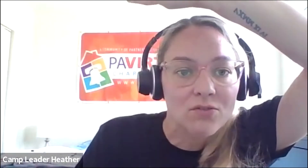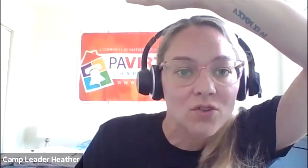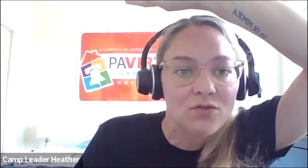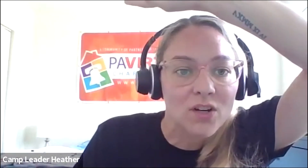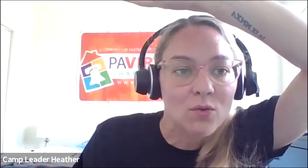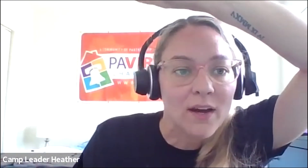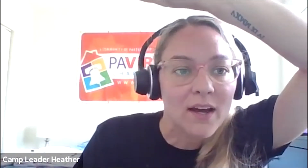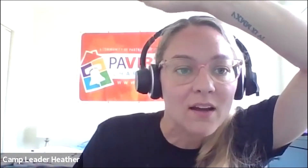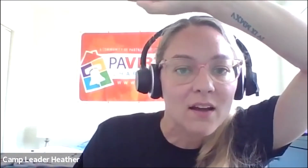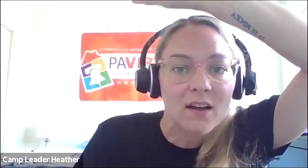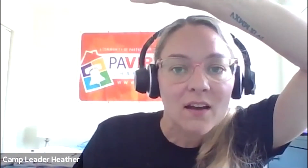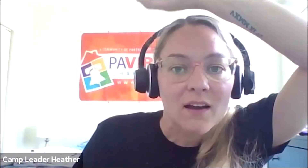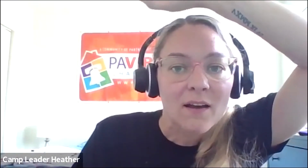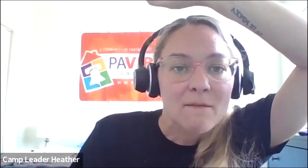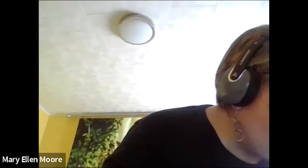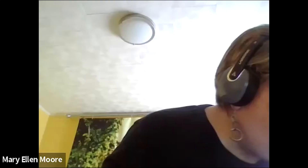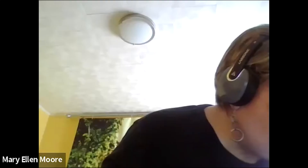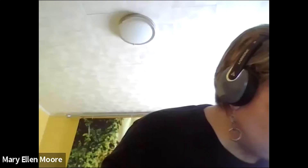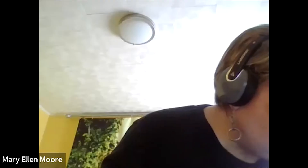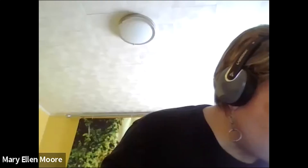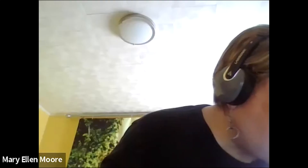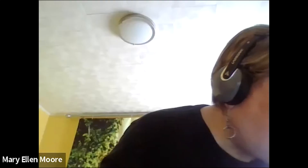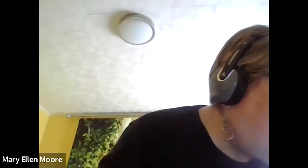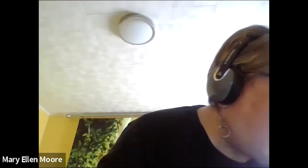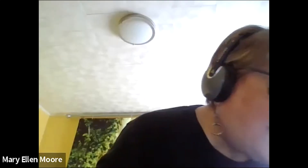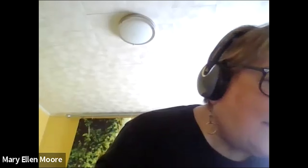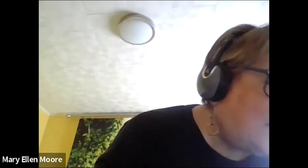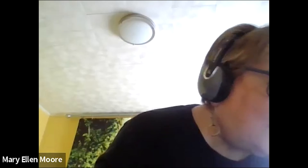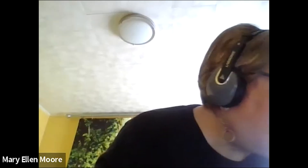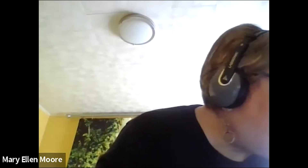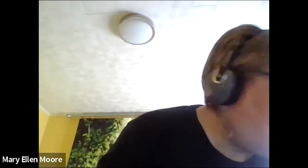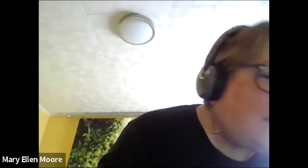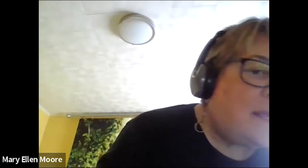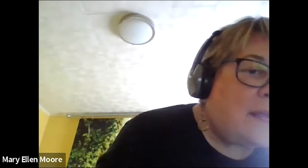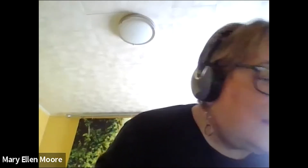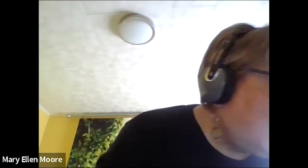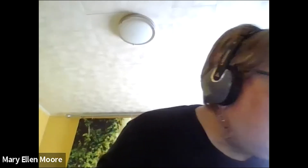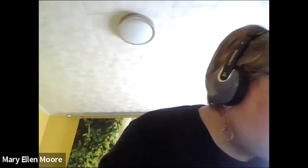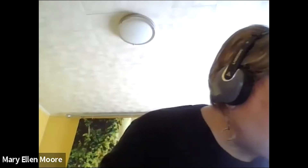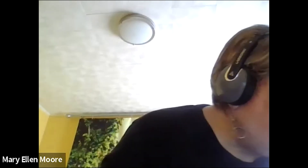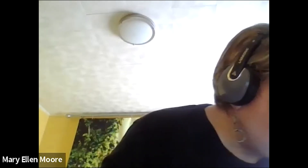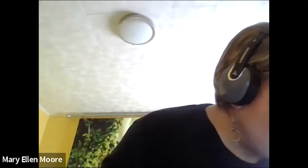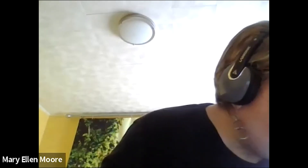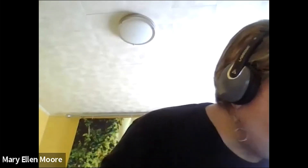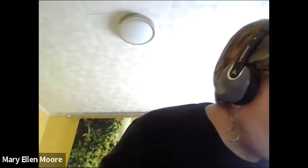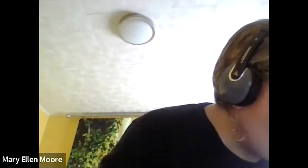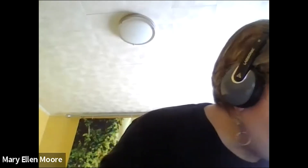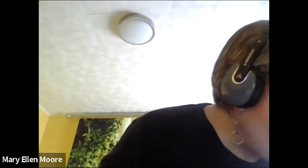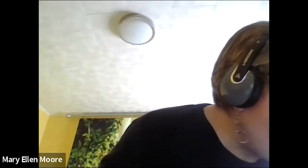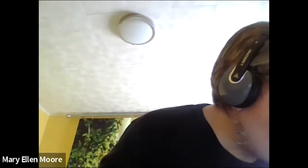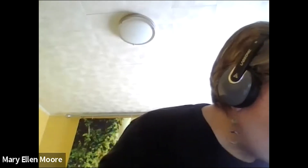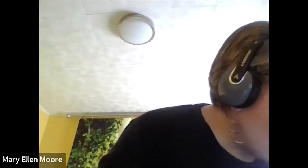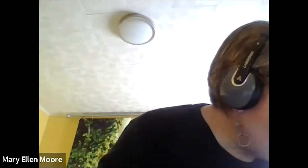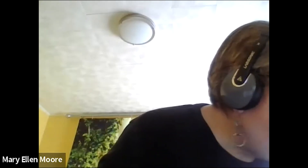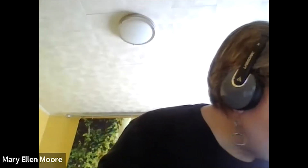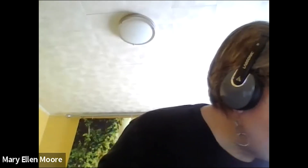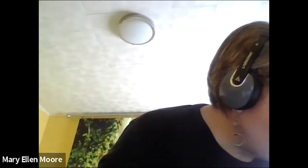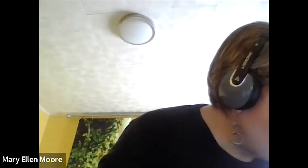through real quick. I haven't seen Marcus there back since then. Marcus, are you going to get on the camera?